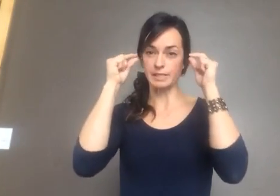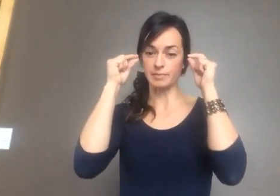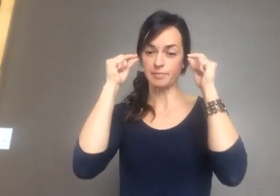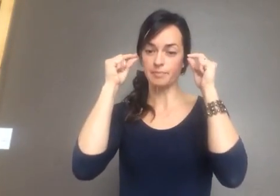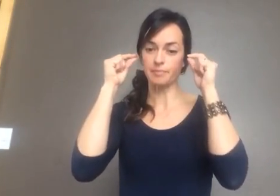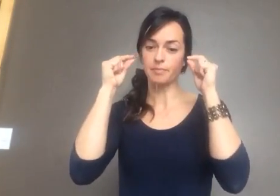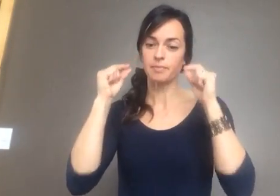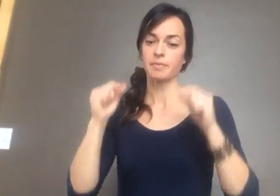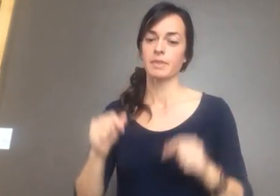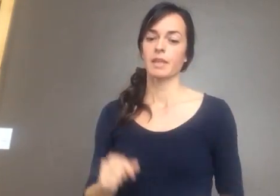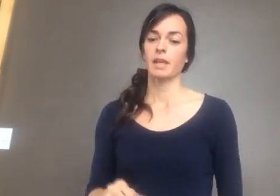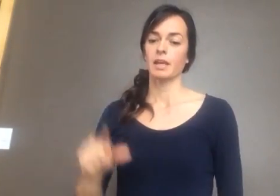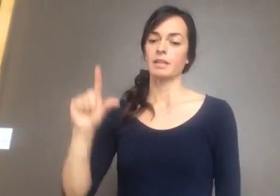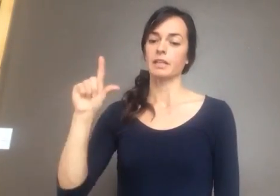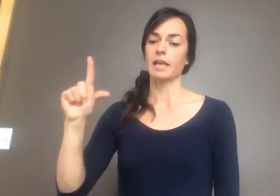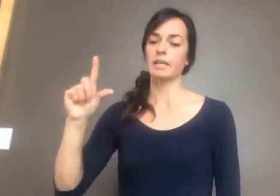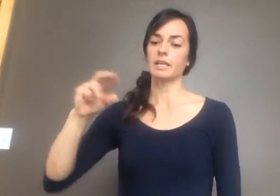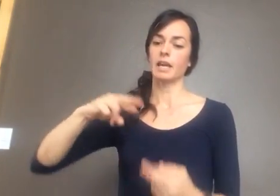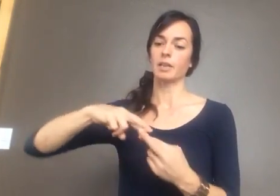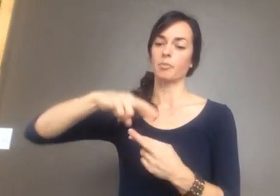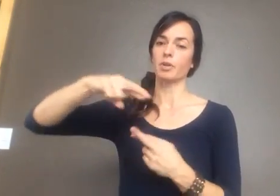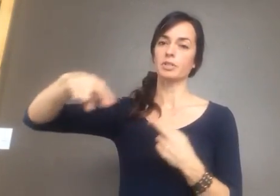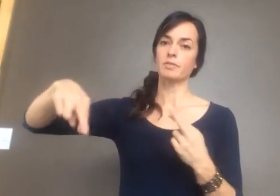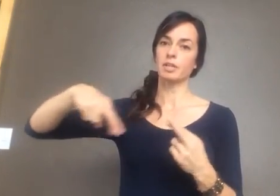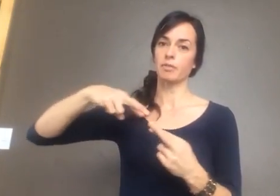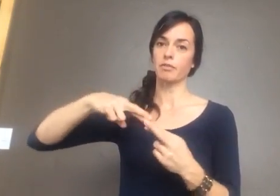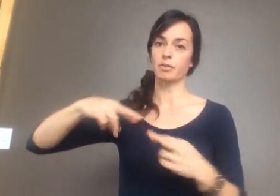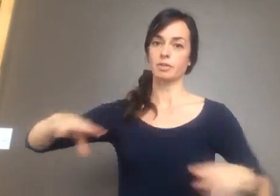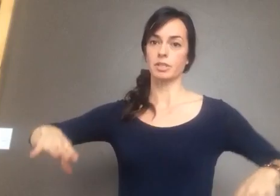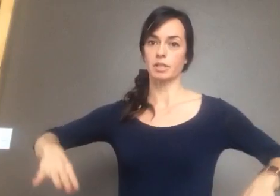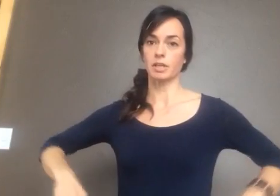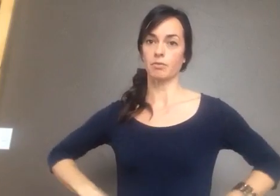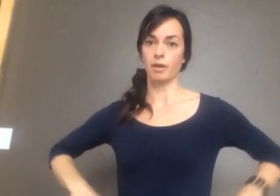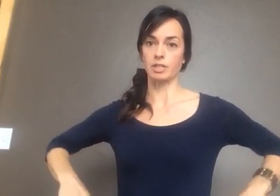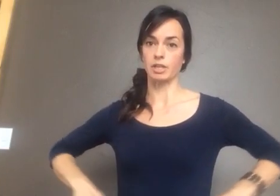Wilson, Lenin and the Bolshevik Revolution in Russia,